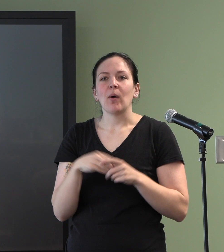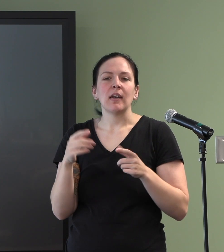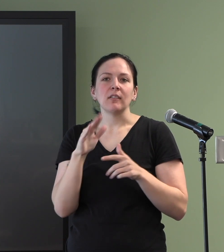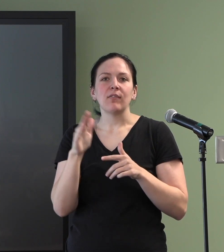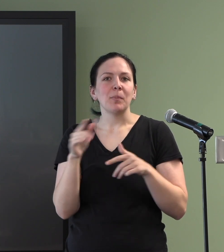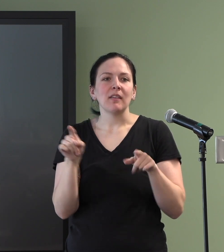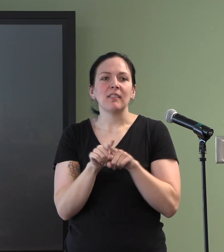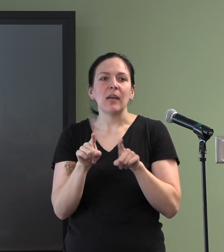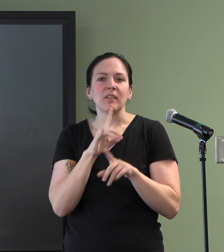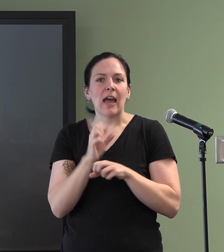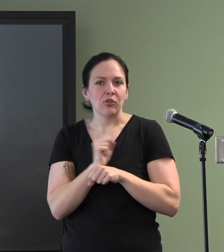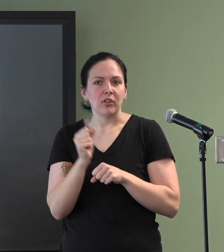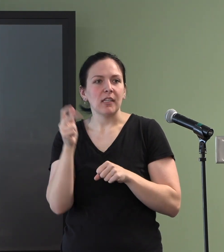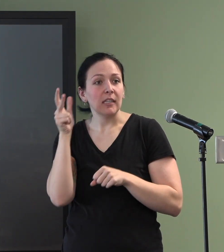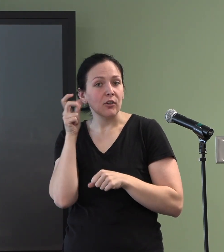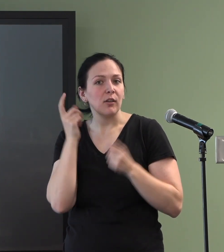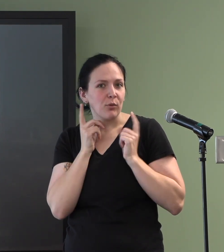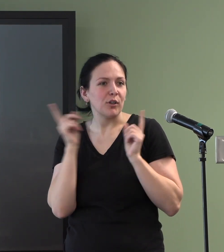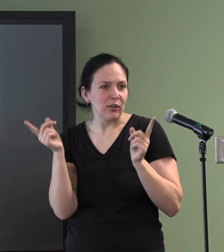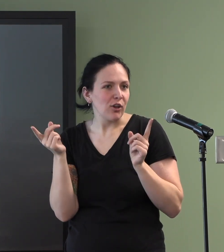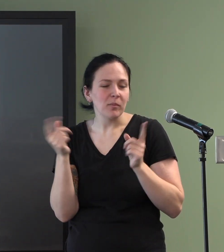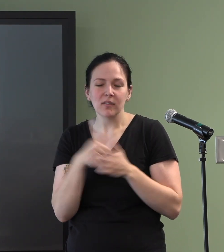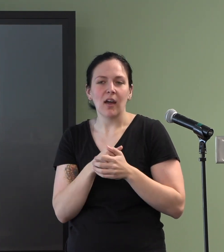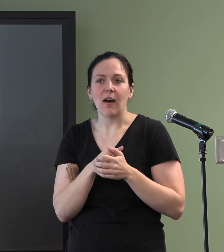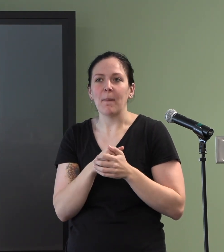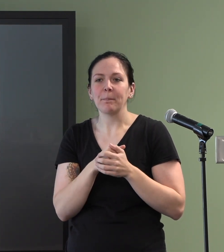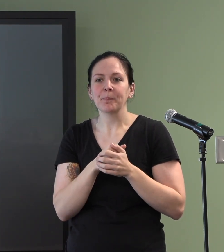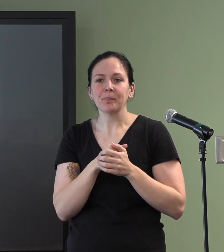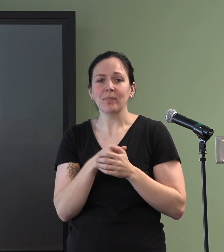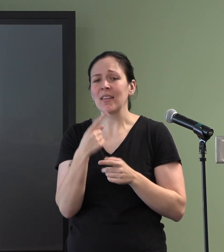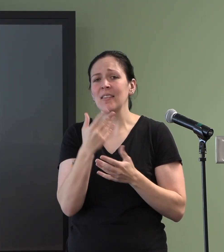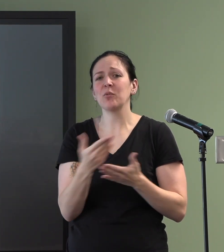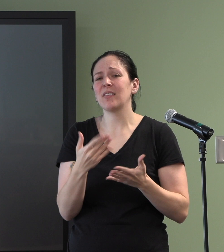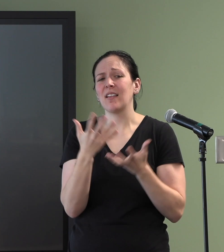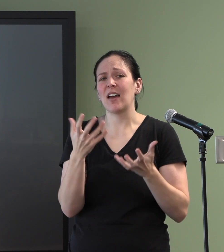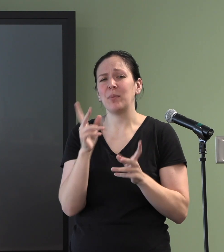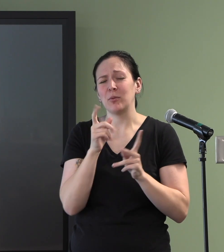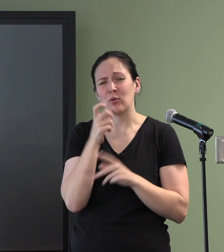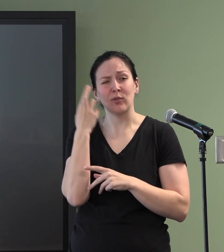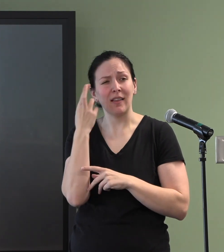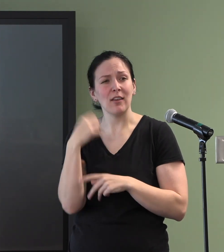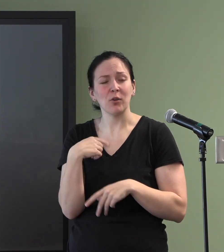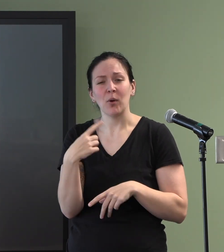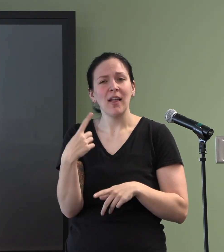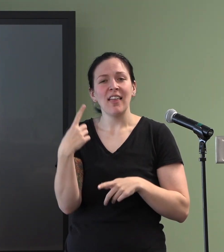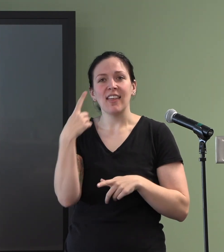it'll never be the same as actually hearing through your eardrums. And that's one thing a lot of people don't realize. So they think,